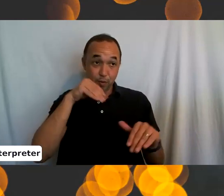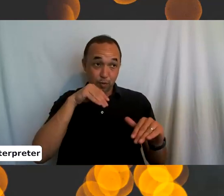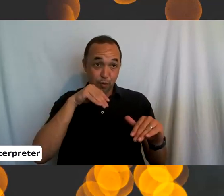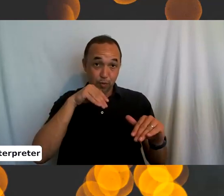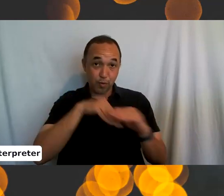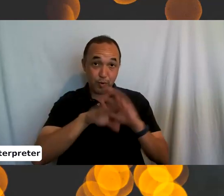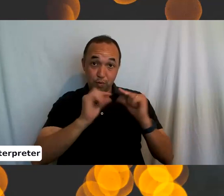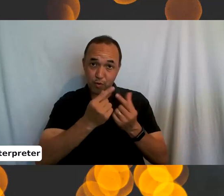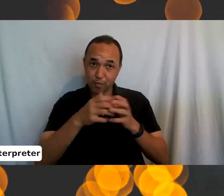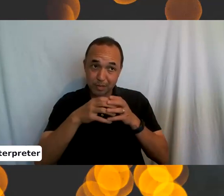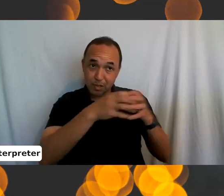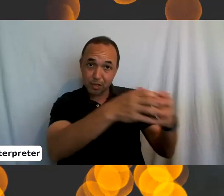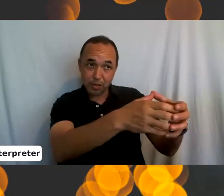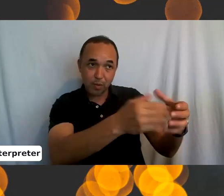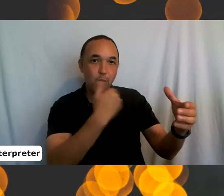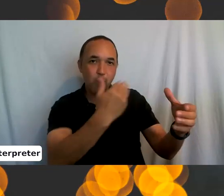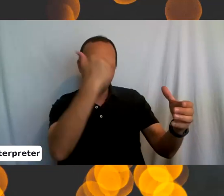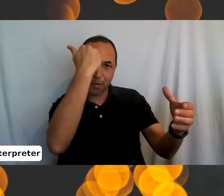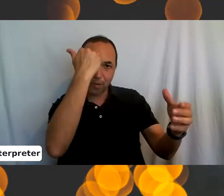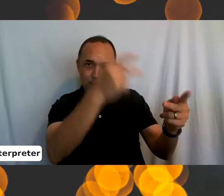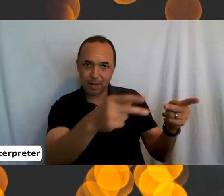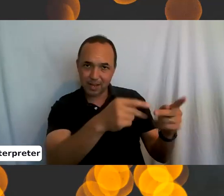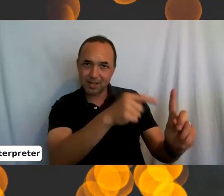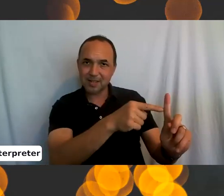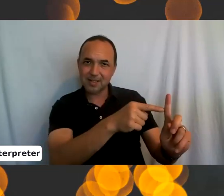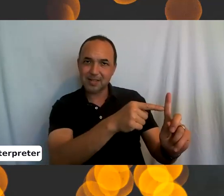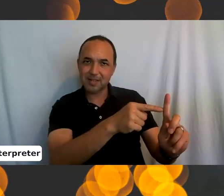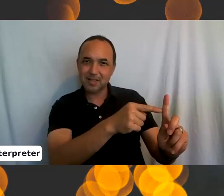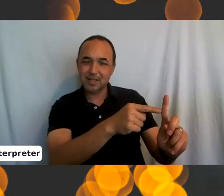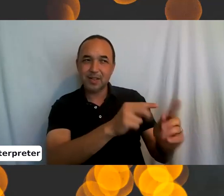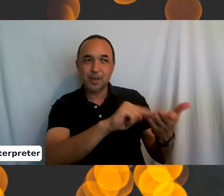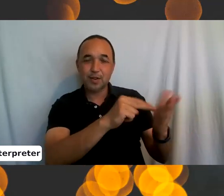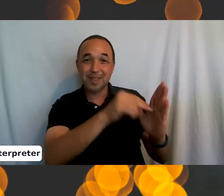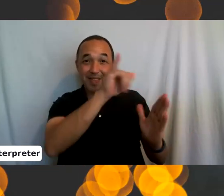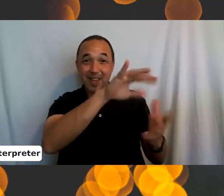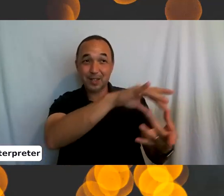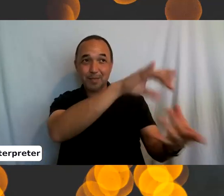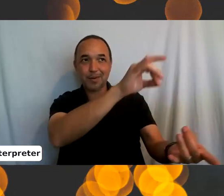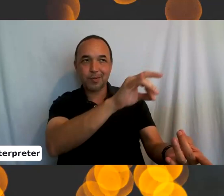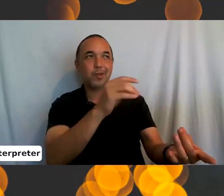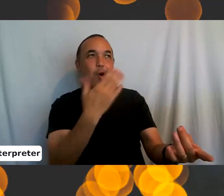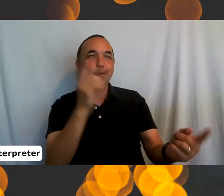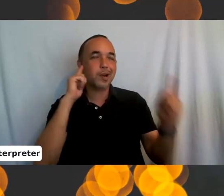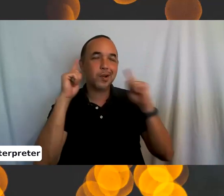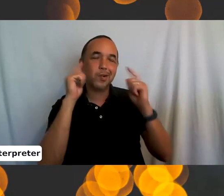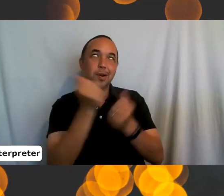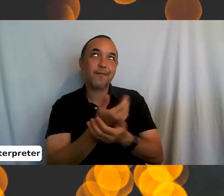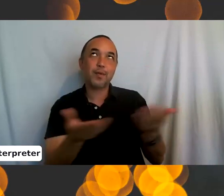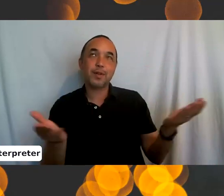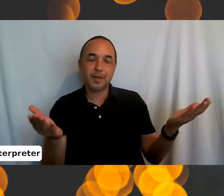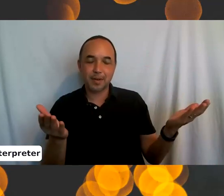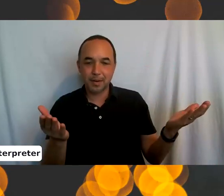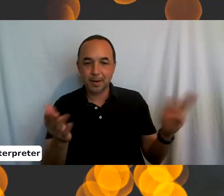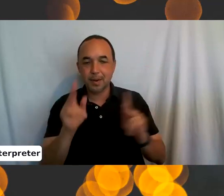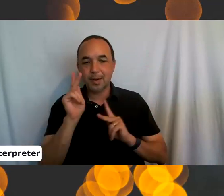these more well-known locations, you are dealing with spirits who have heard it all at that point. You know, they have had